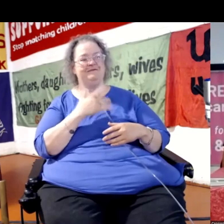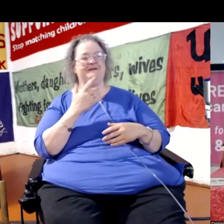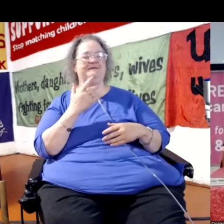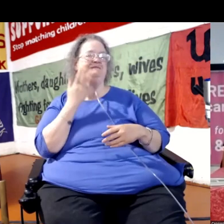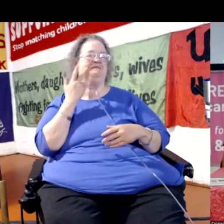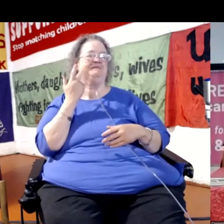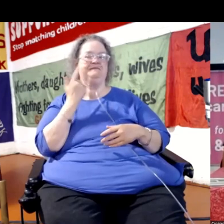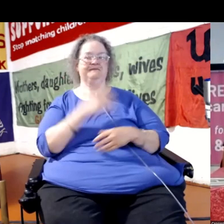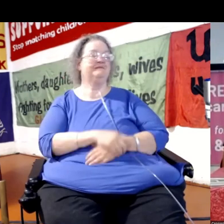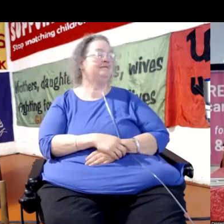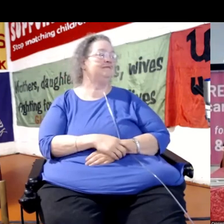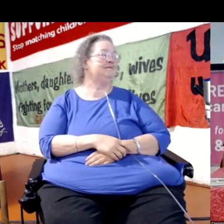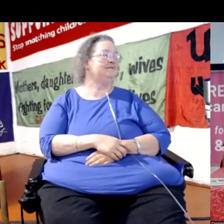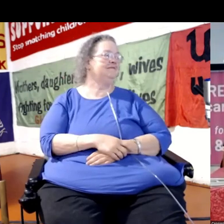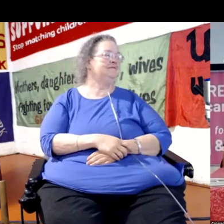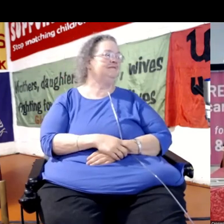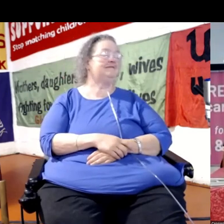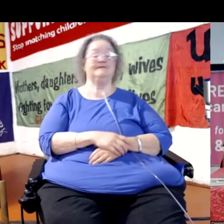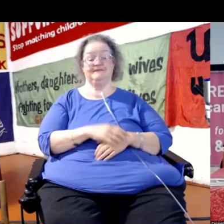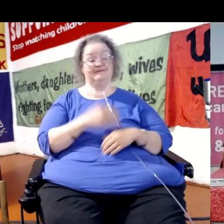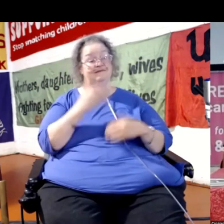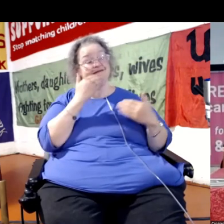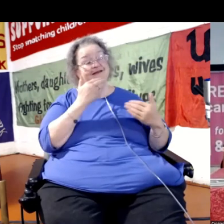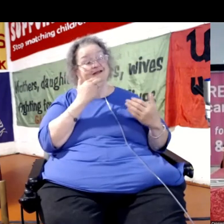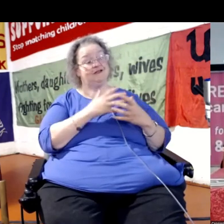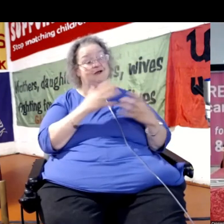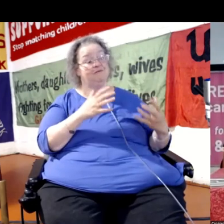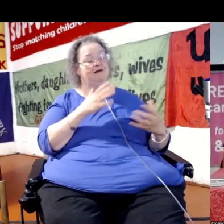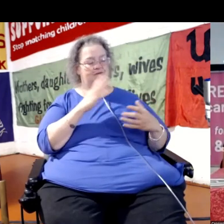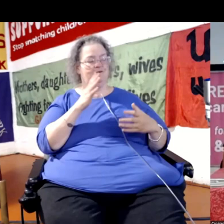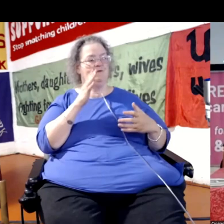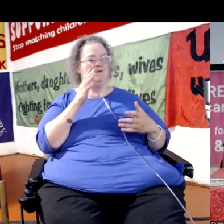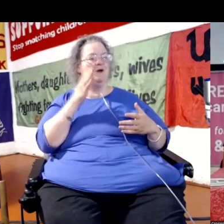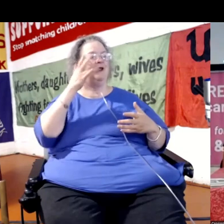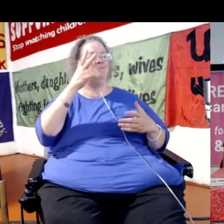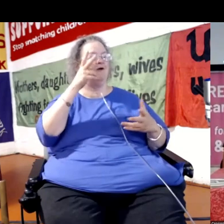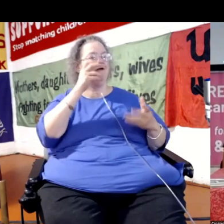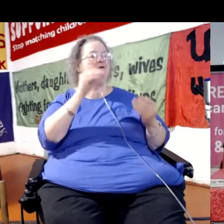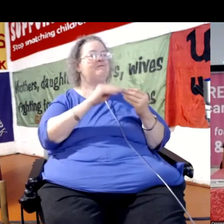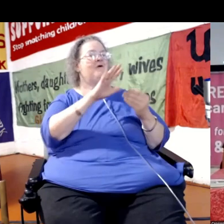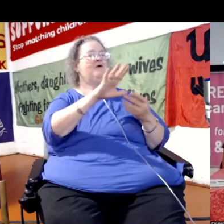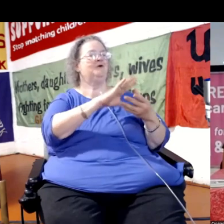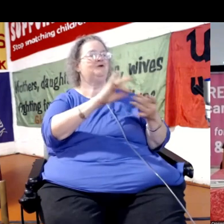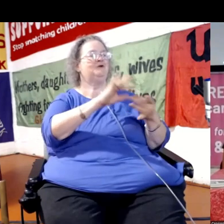Thank you very much, Annie. We look forward to hearing more in the discussion.